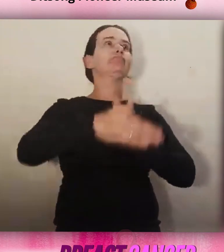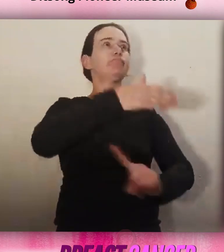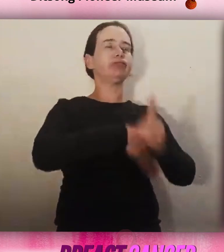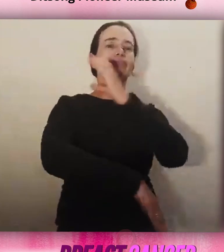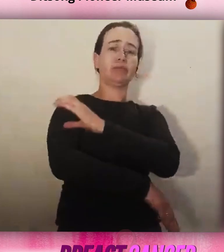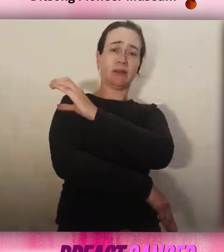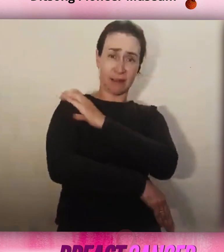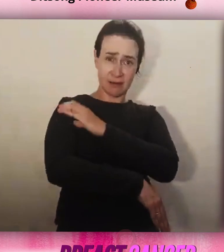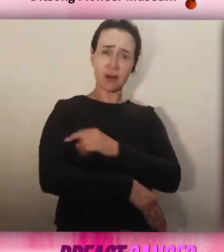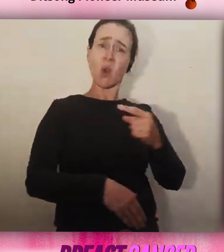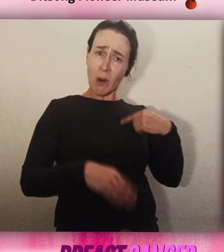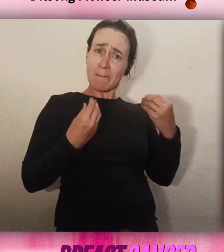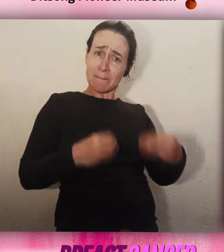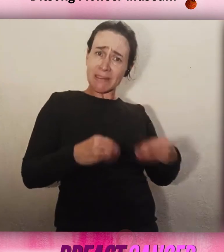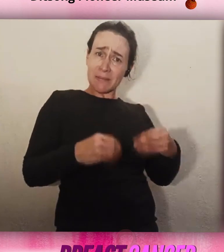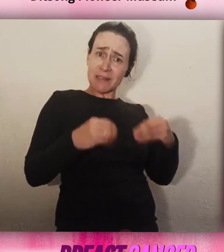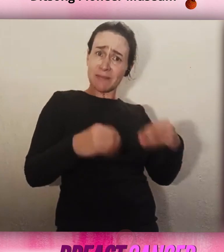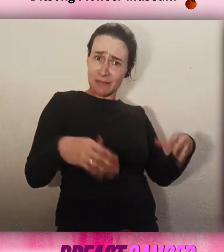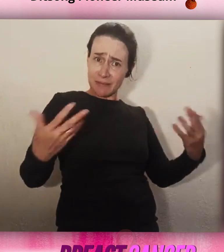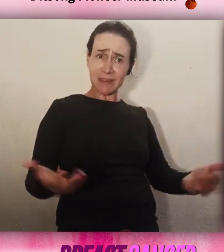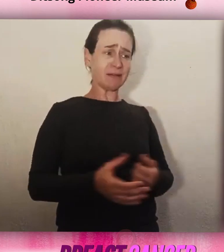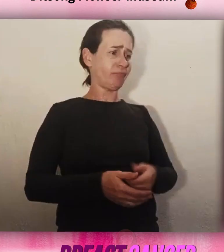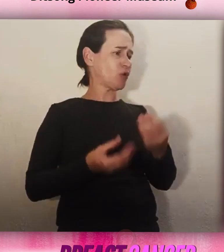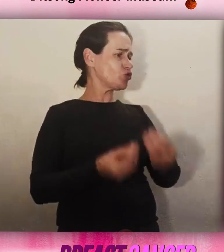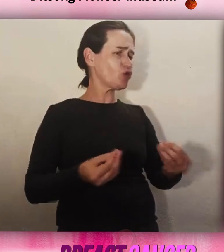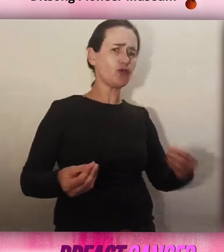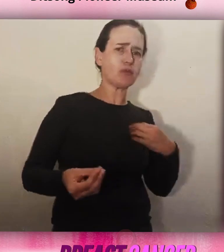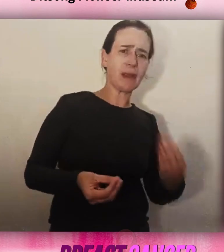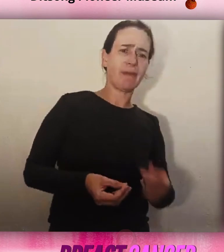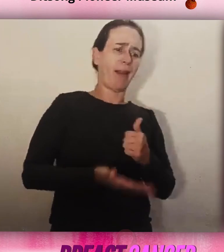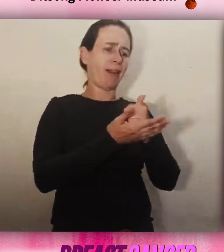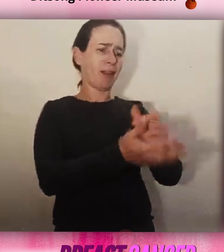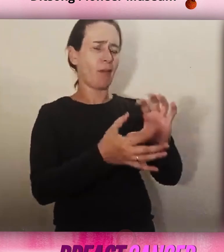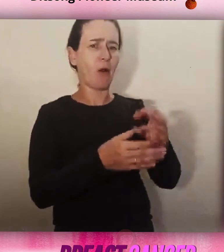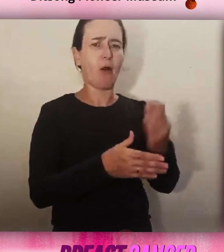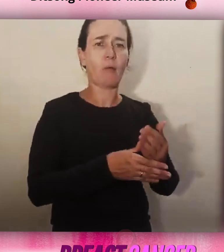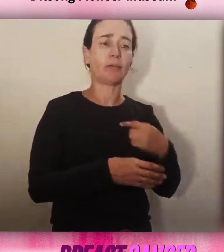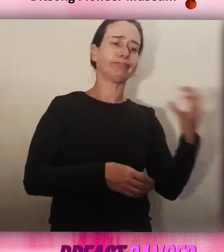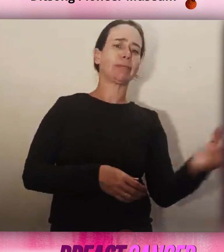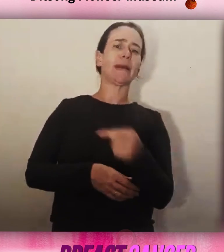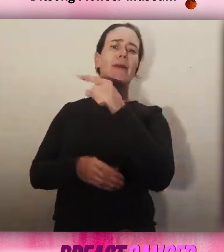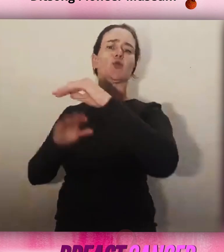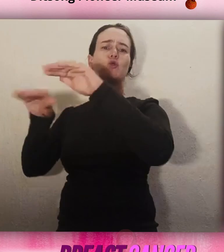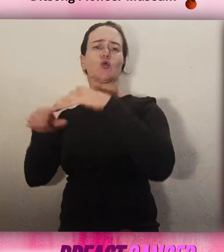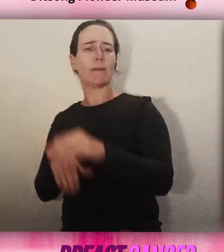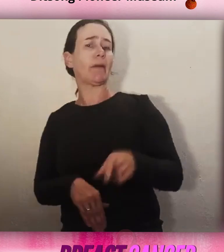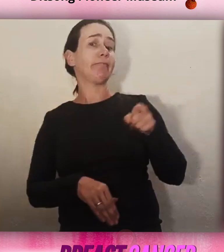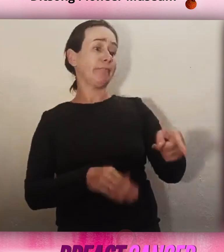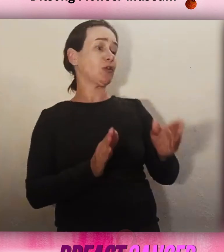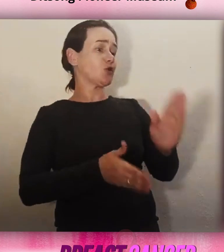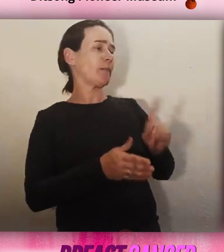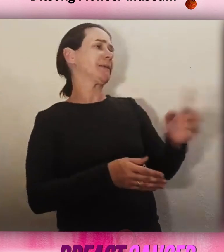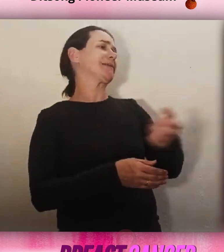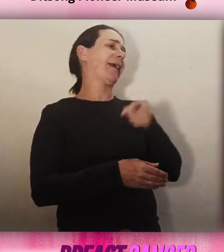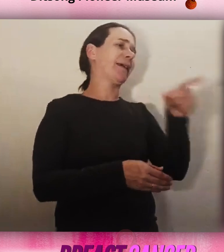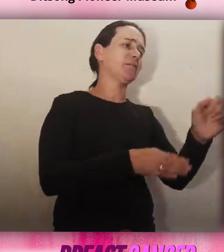do it. You need to go to the clinic. Yeah. We all know we have lives. You know, life happens. Yeah. You have kids, you have homework, you You're have busy. swimming classes